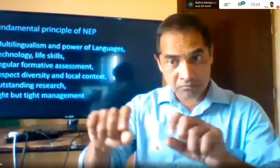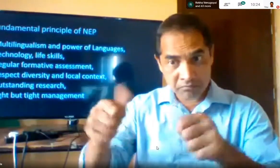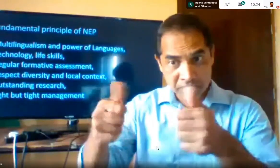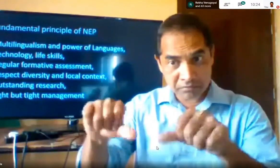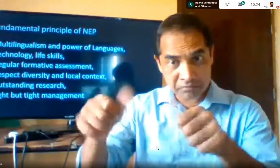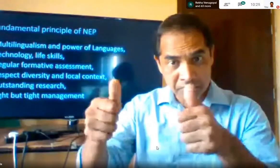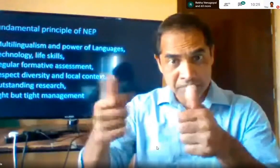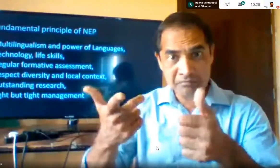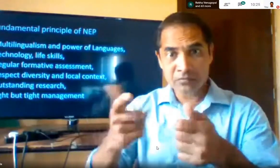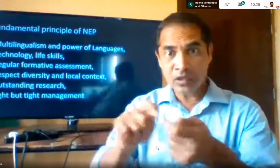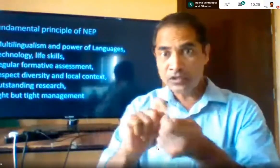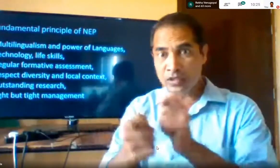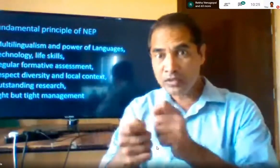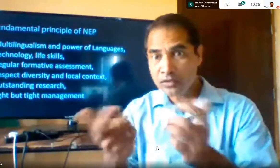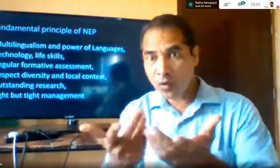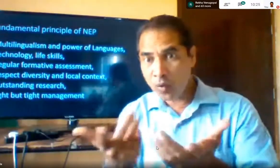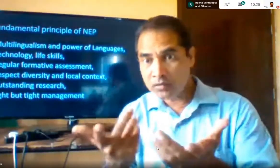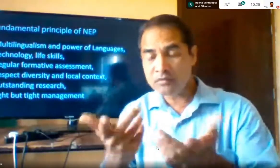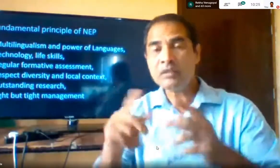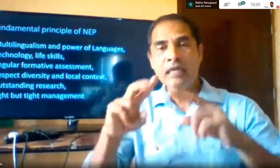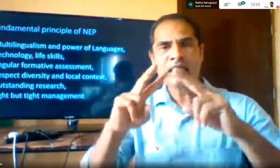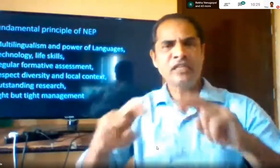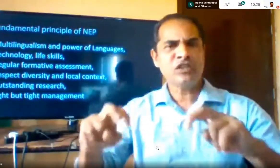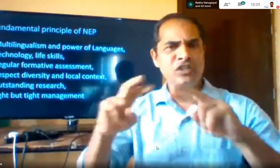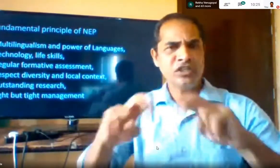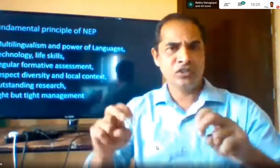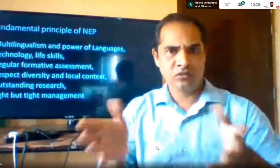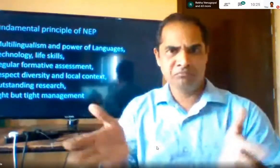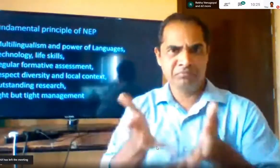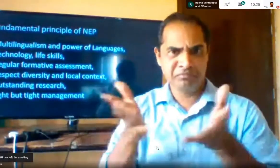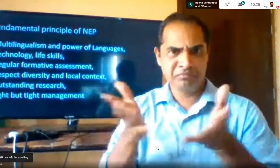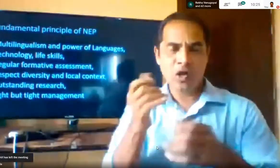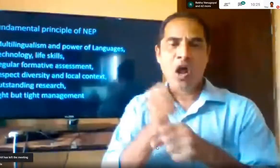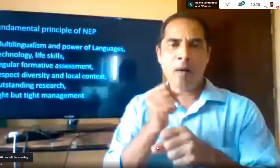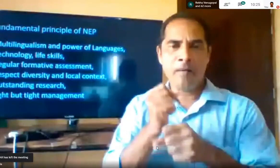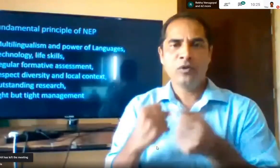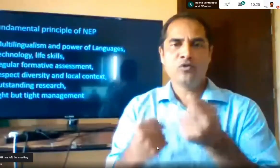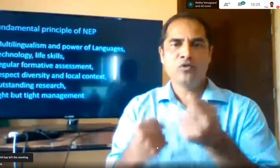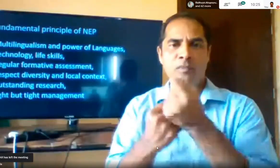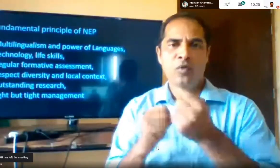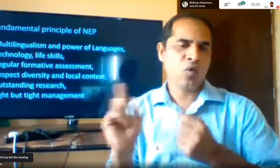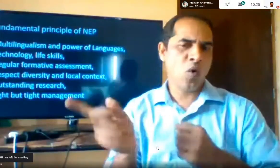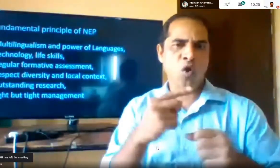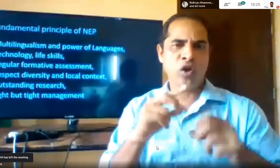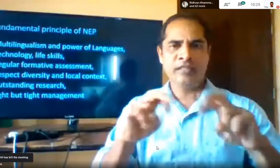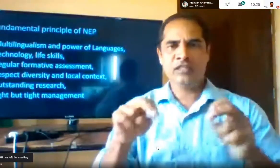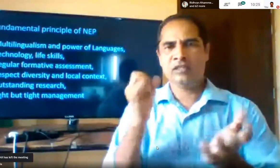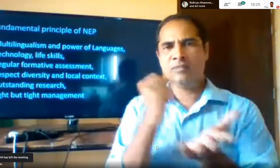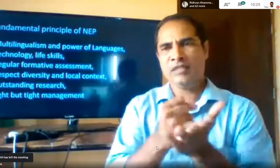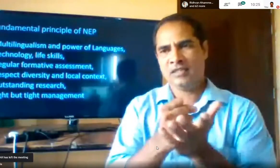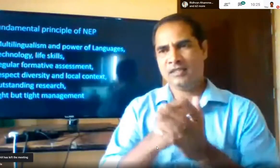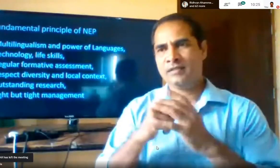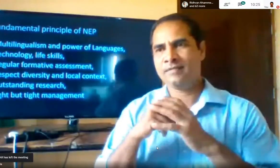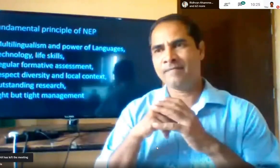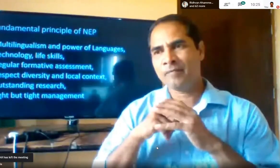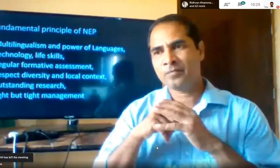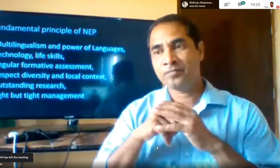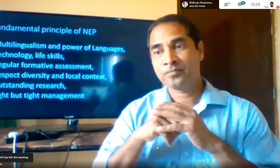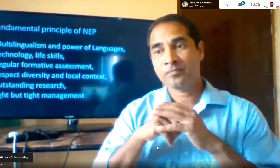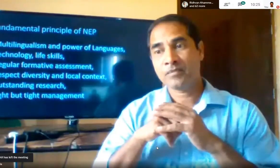So important is research. After doing the researches, we have to, if there is something needed to be changed, we have to change, we have to